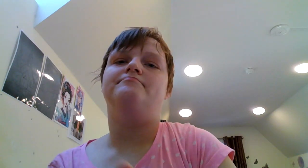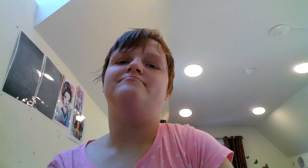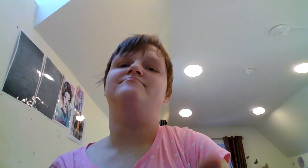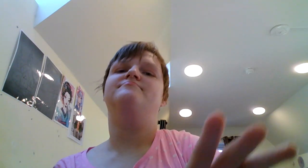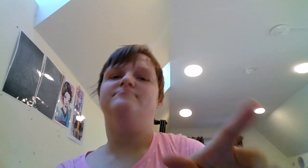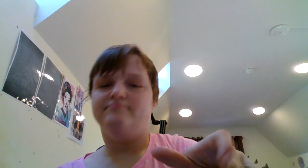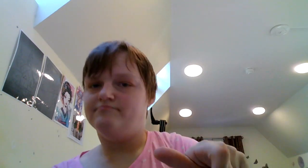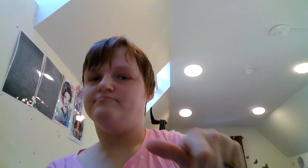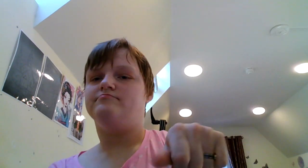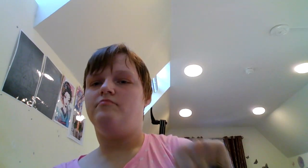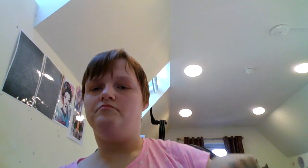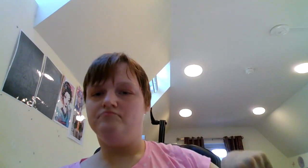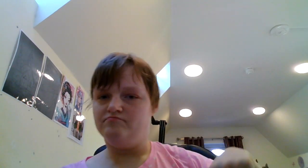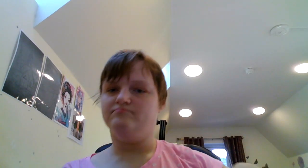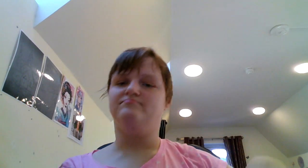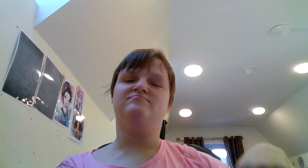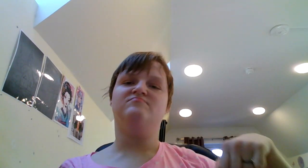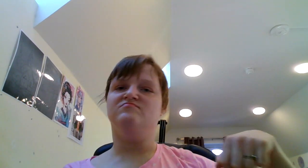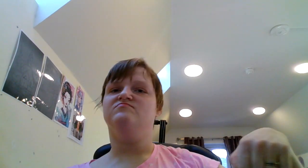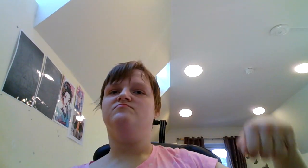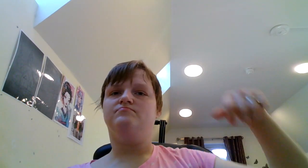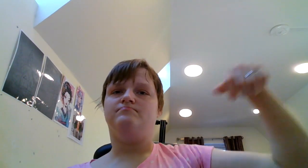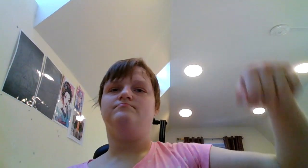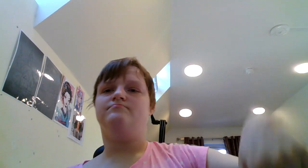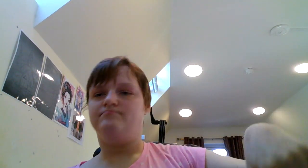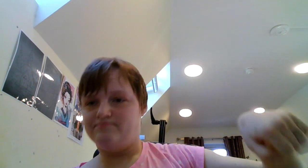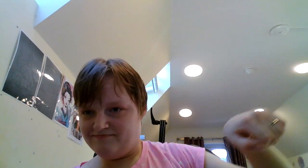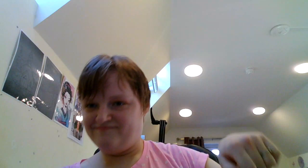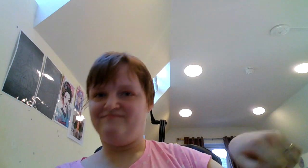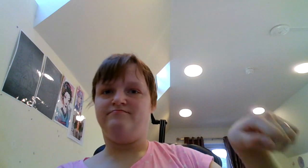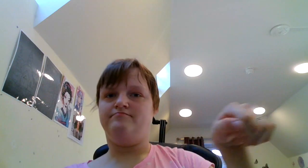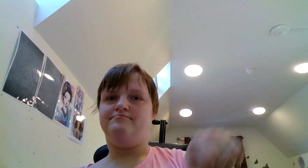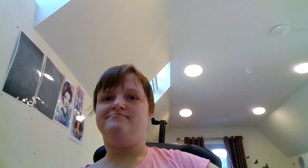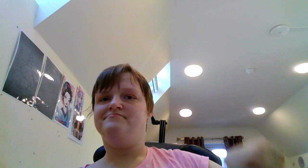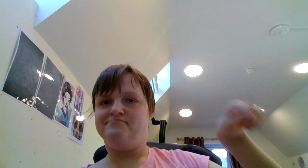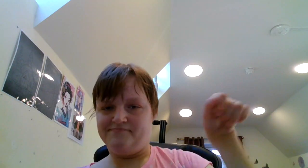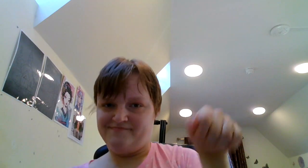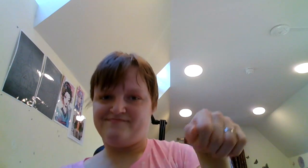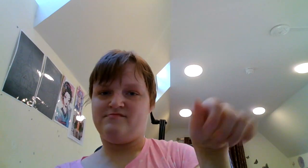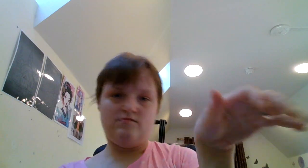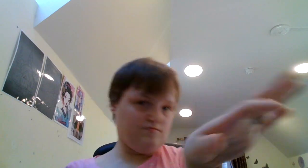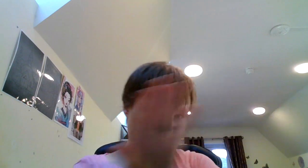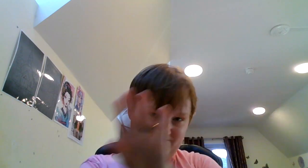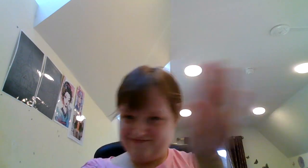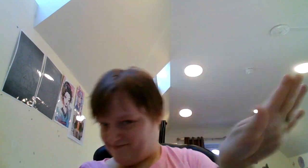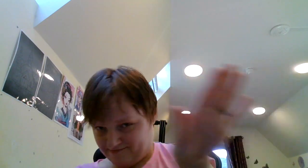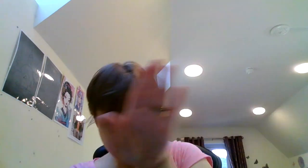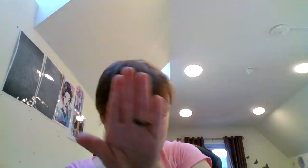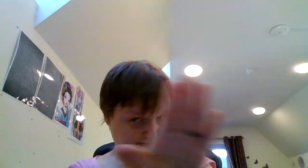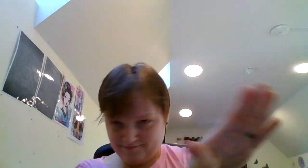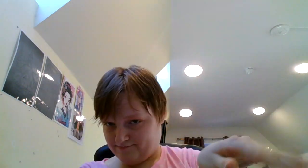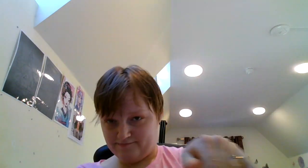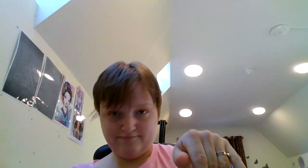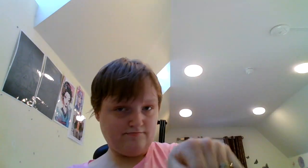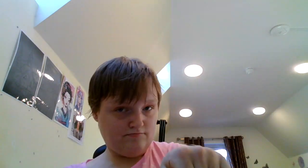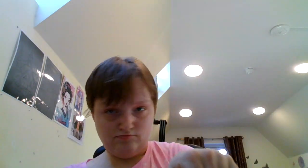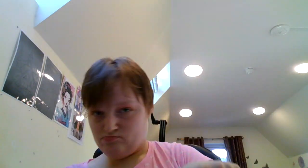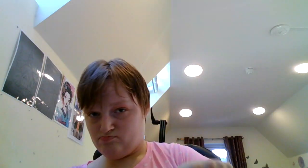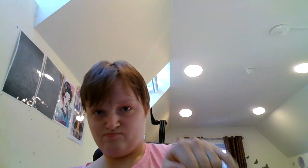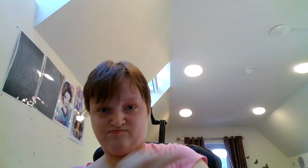and Leonard's blood sugar levels become near normal, with no obvious side effects. For the first time